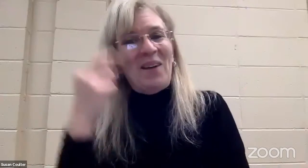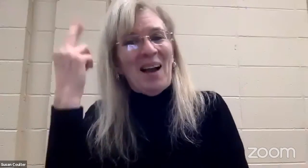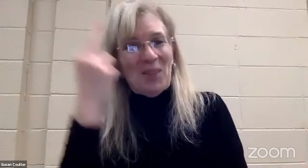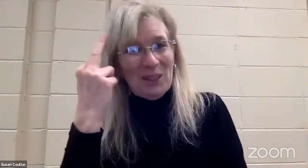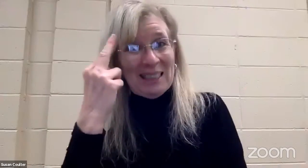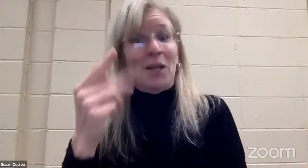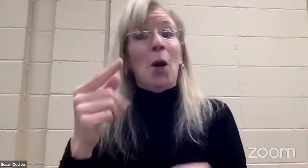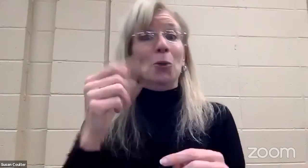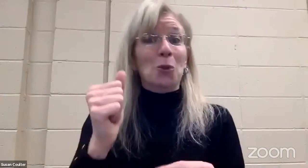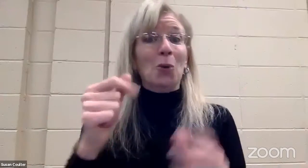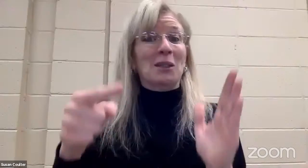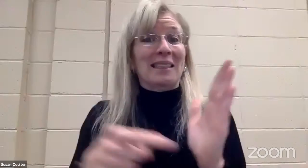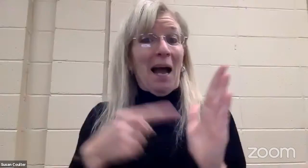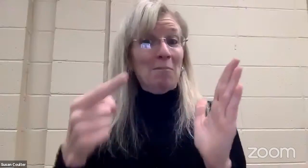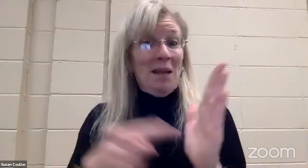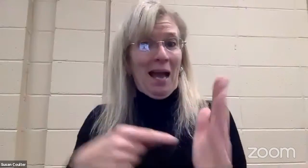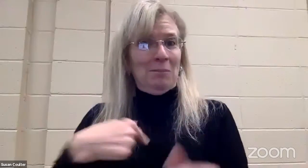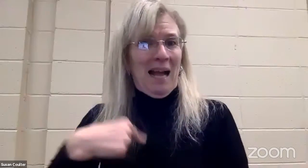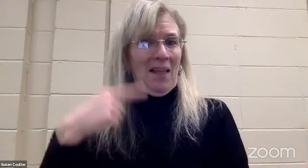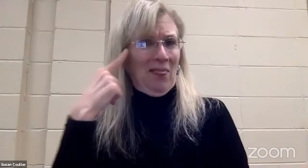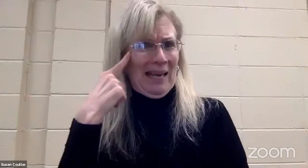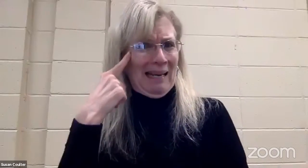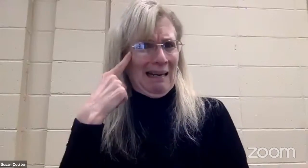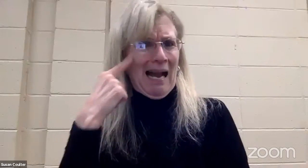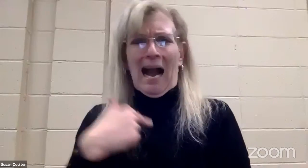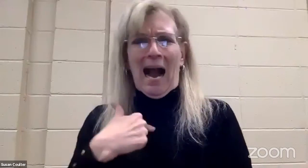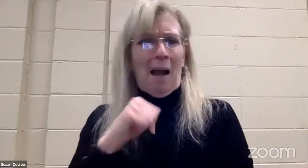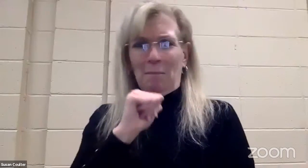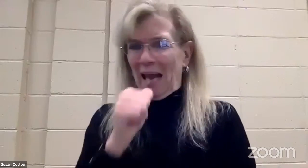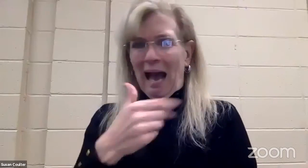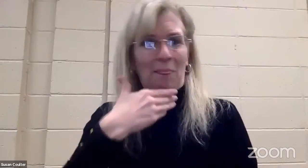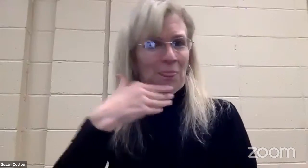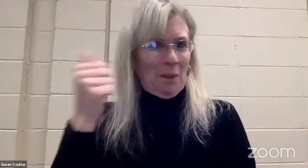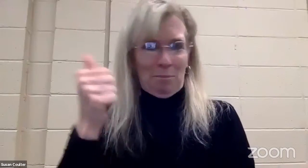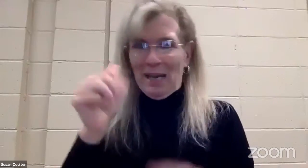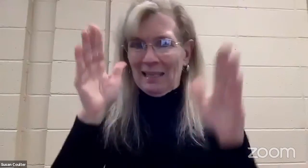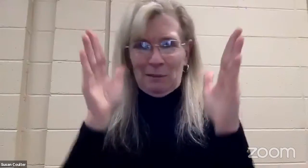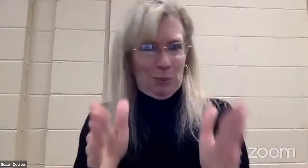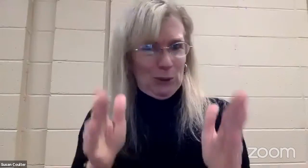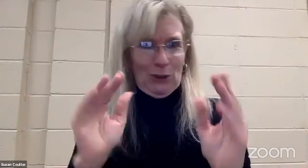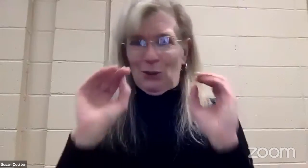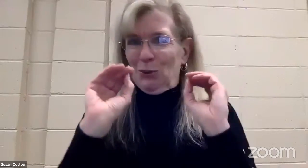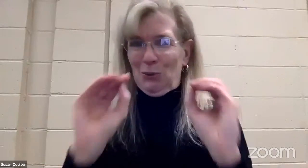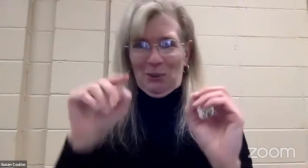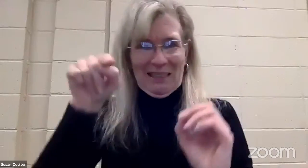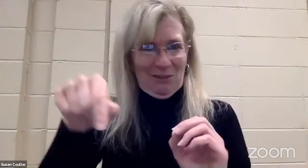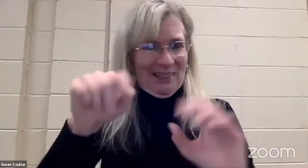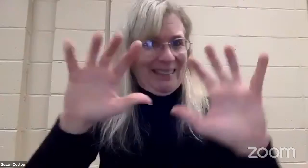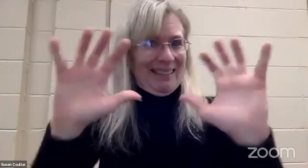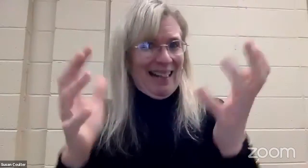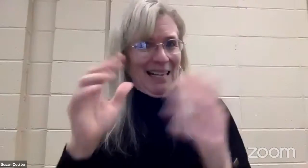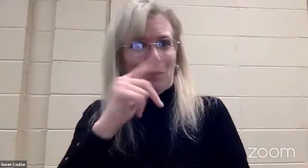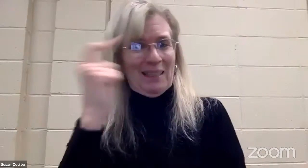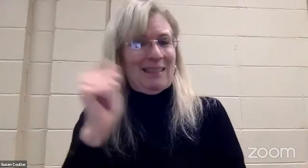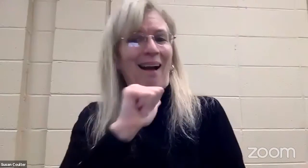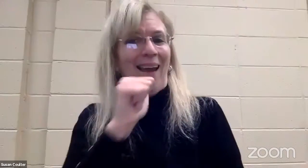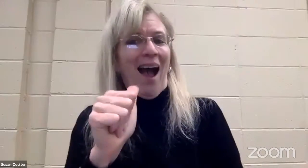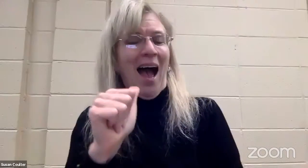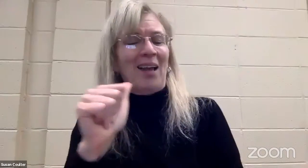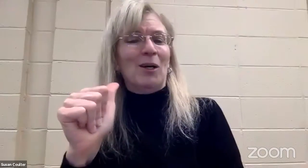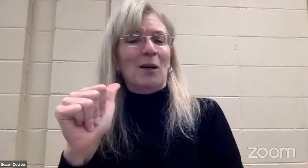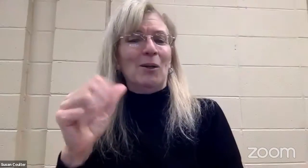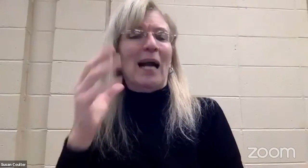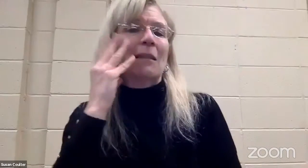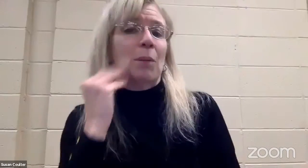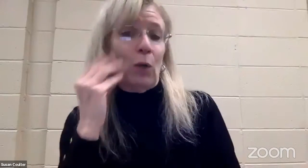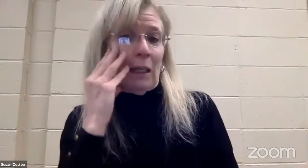I don't have a reason. So sometimes I think I'm not the best person to teach this class because I'm